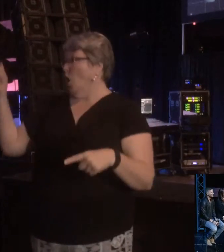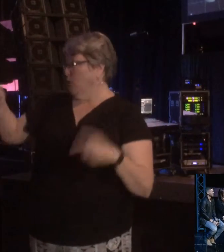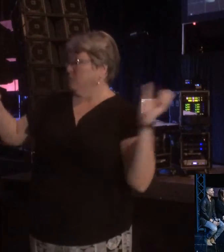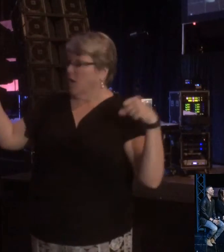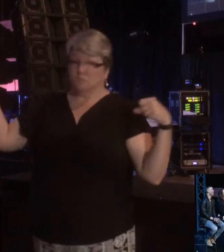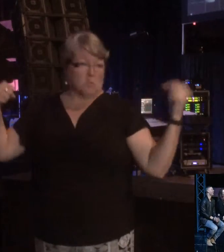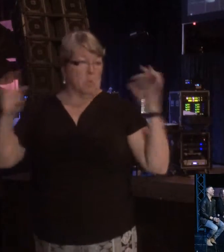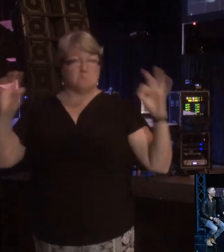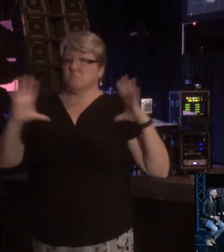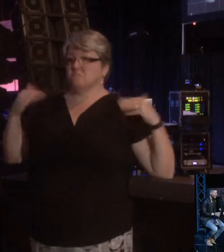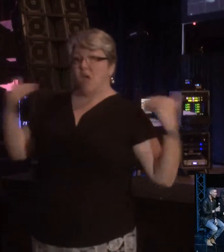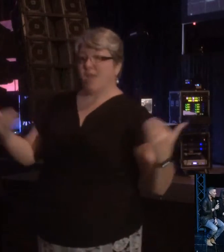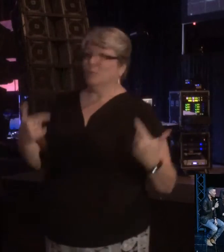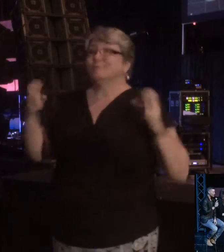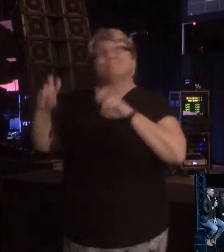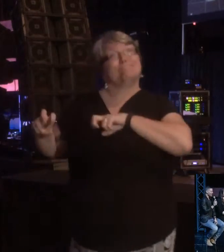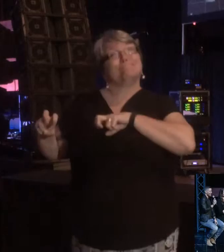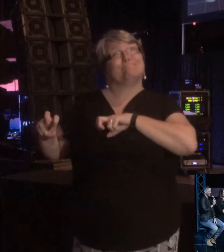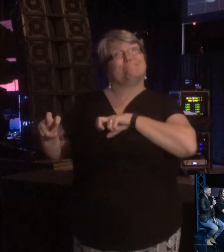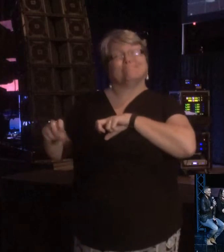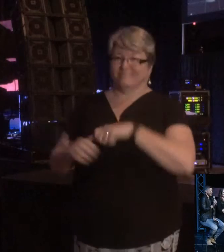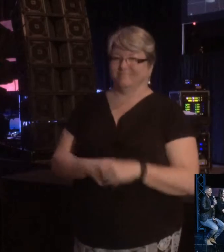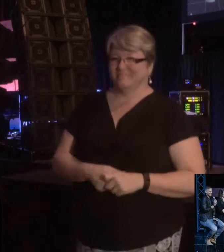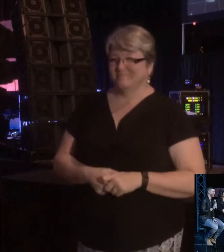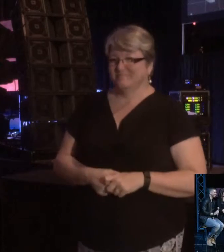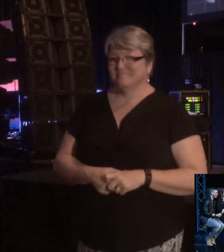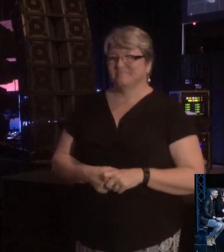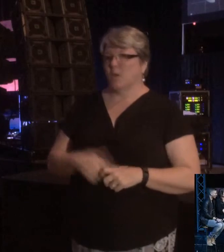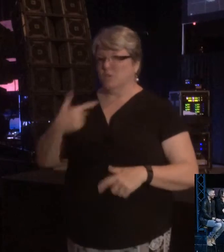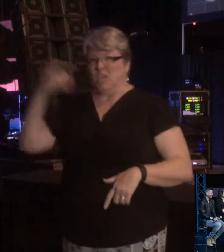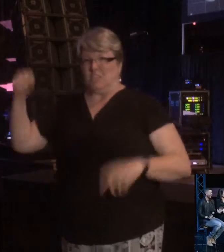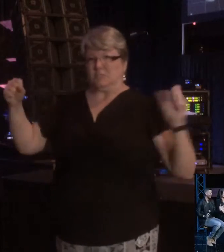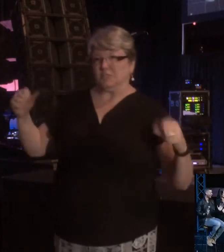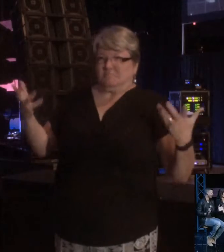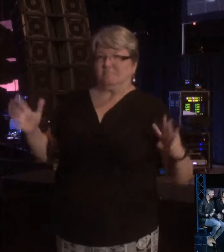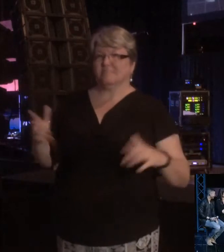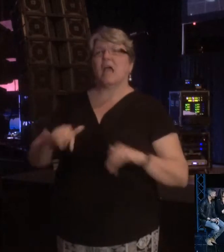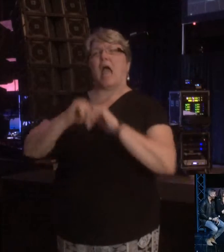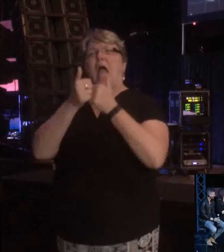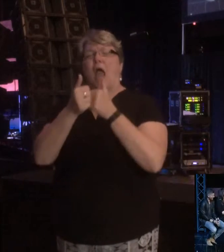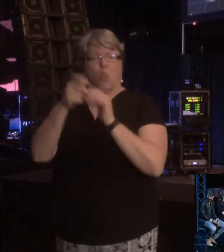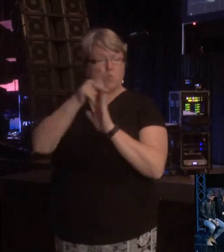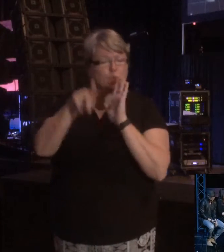steak. Great steak at IHOP. Right.